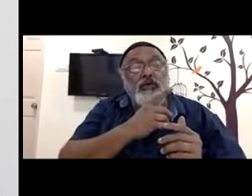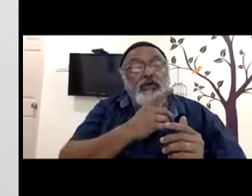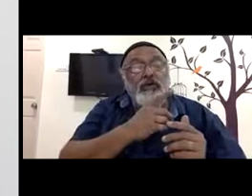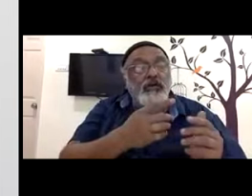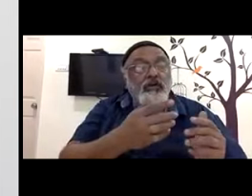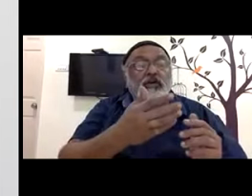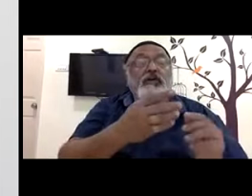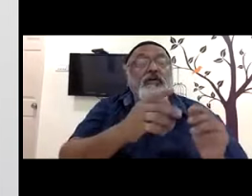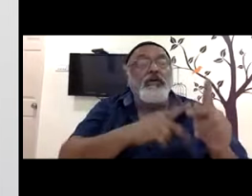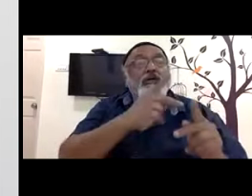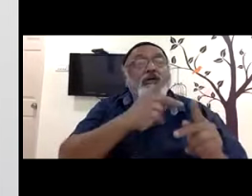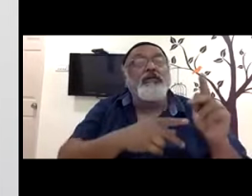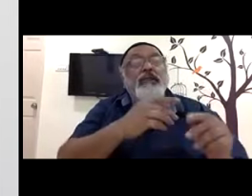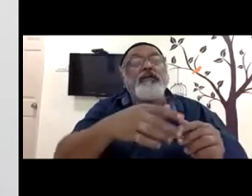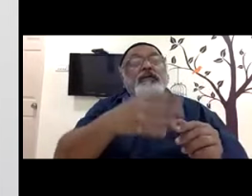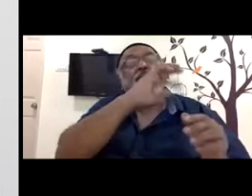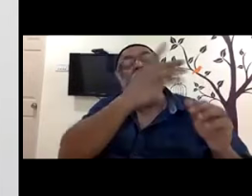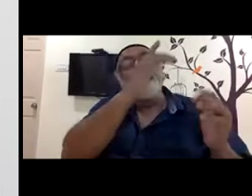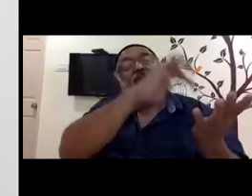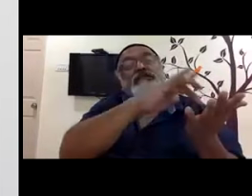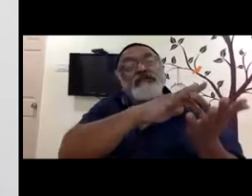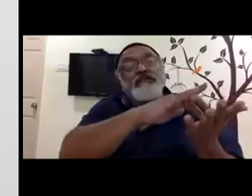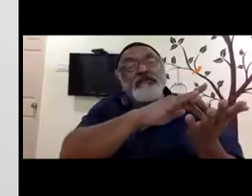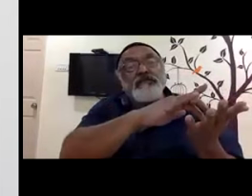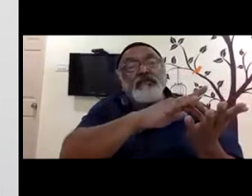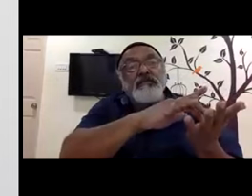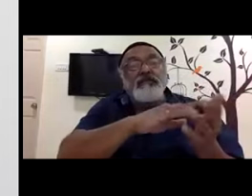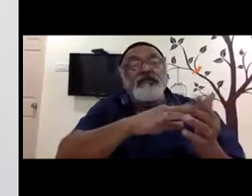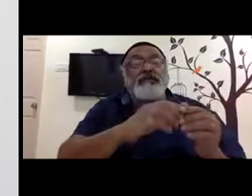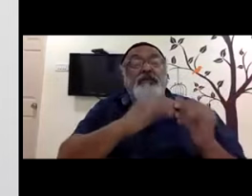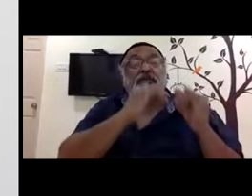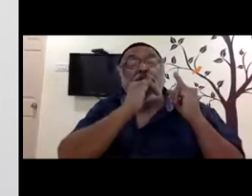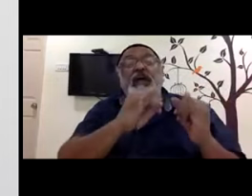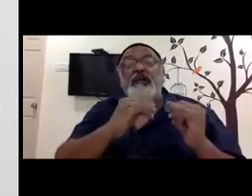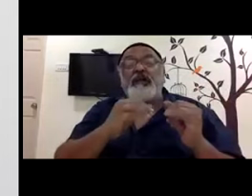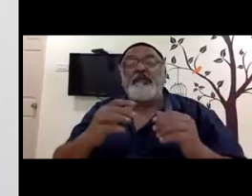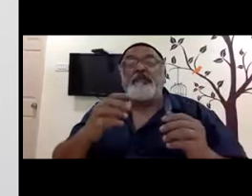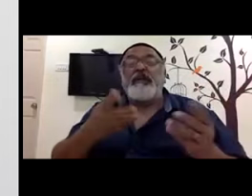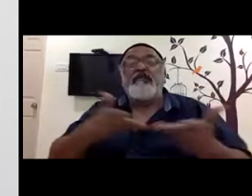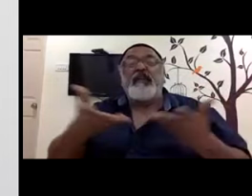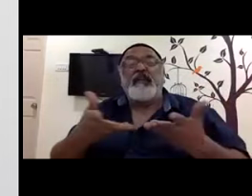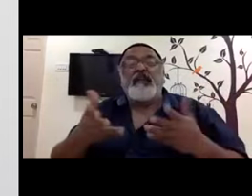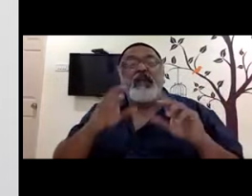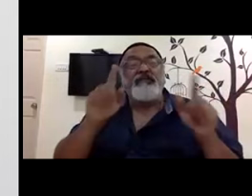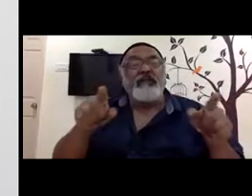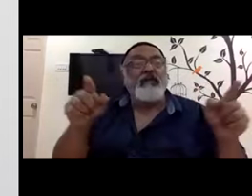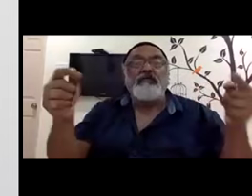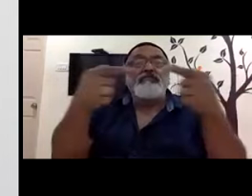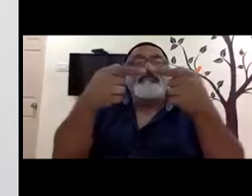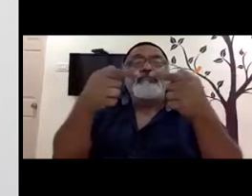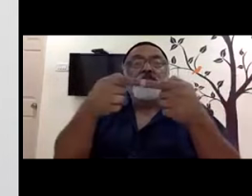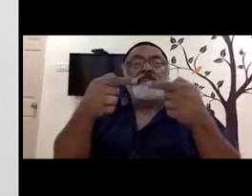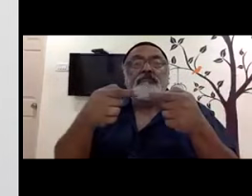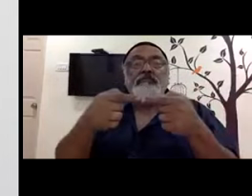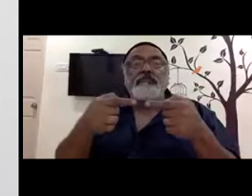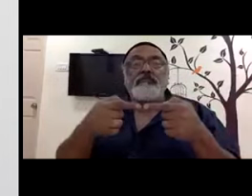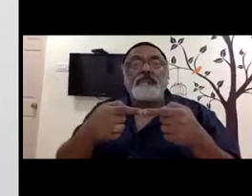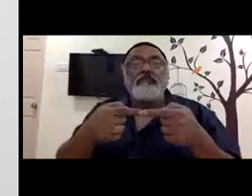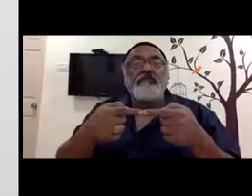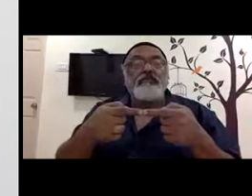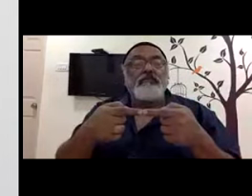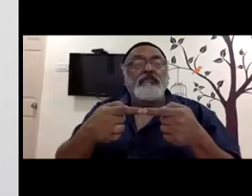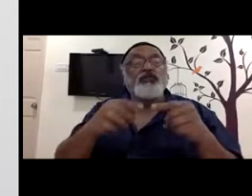a certain place have a very bad attitude, and I may associate all of the people from that